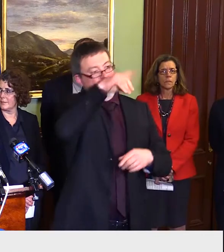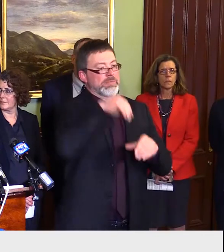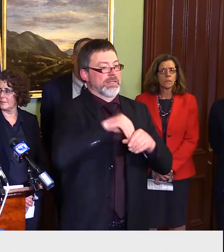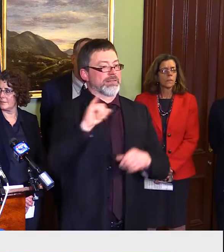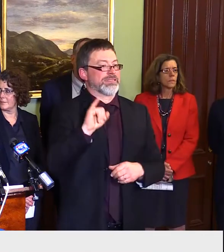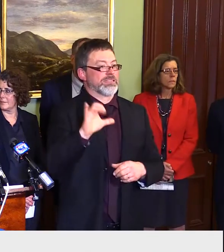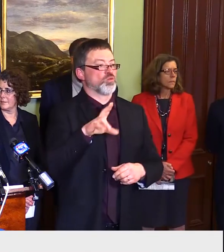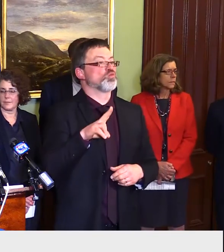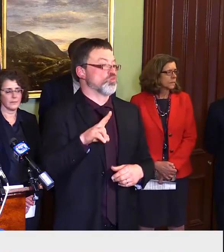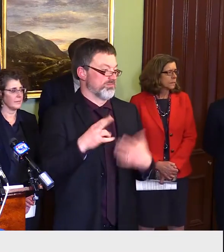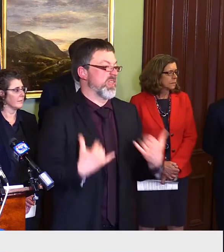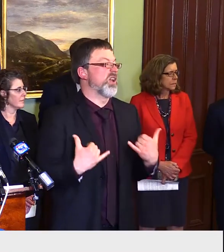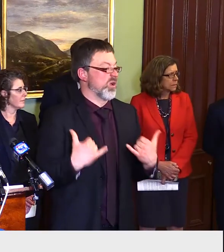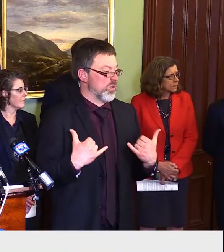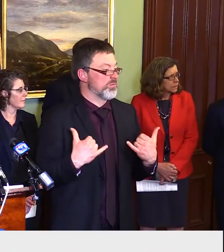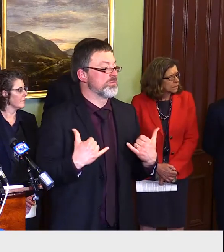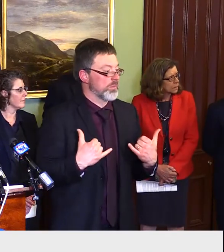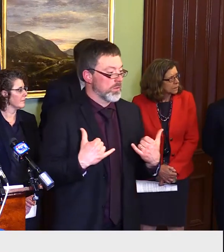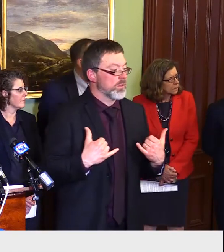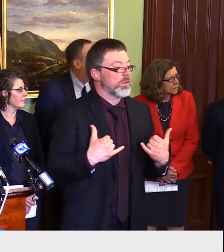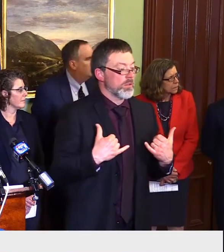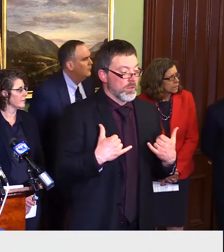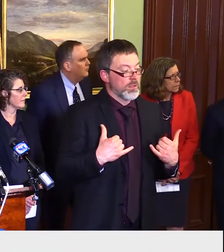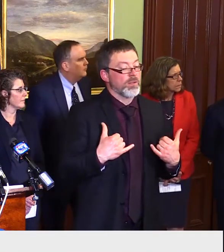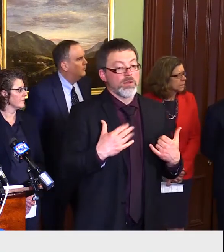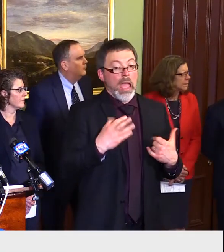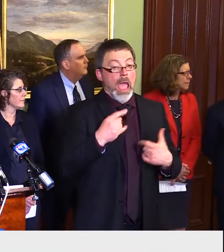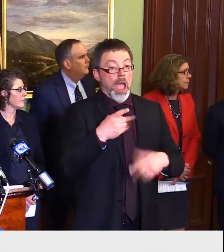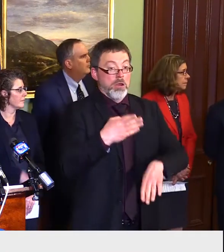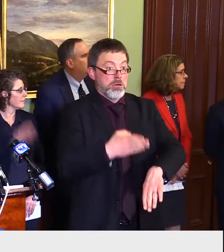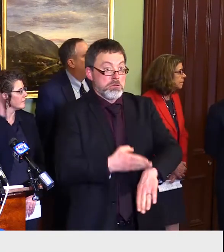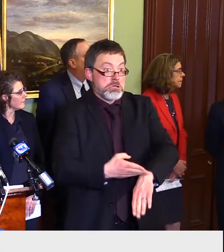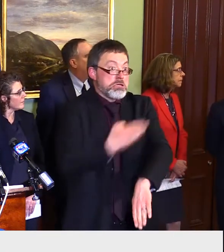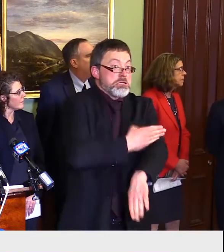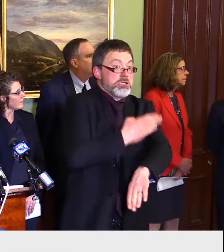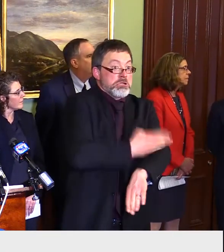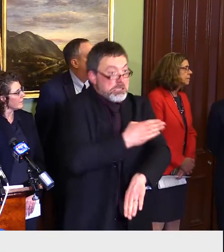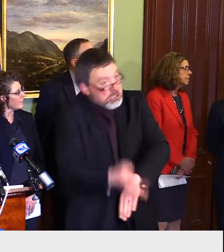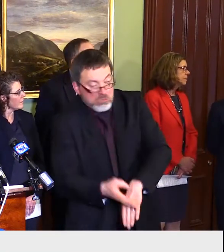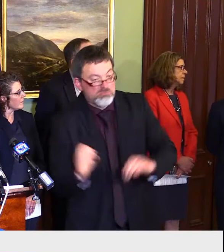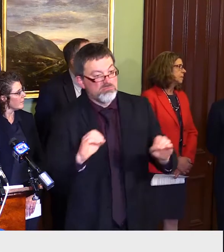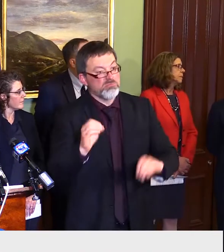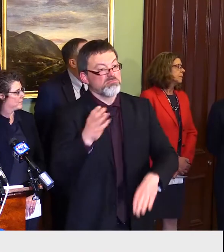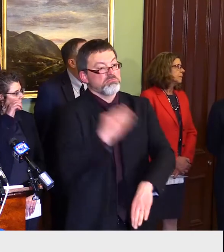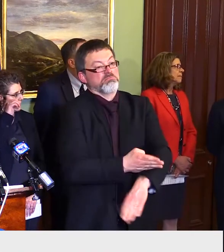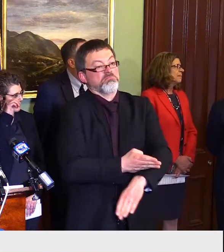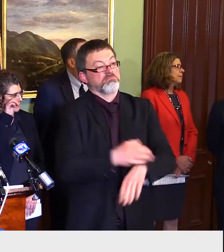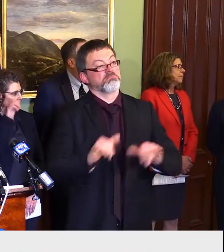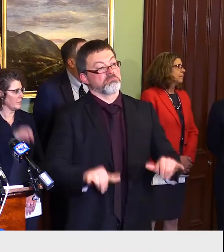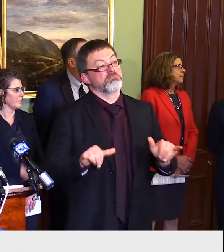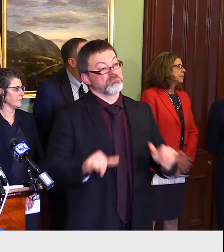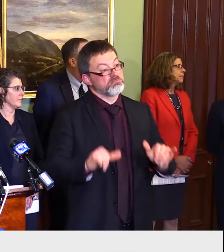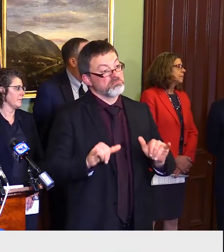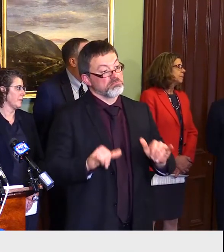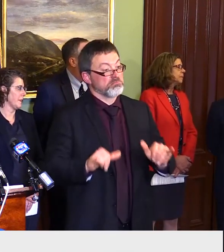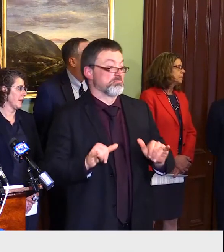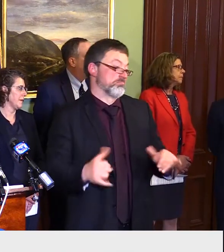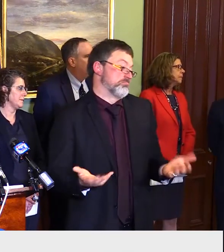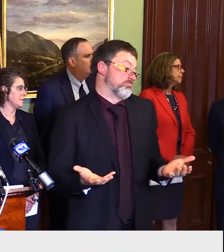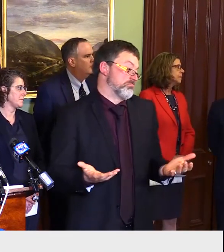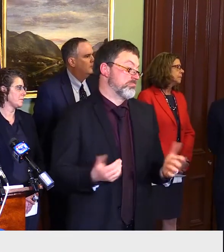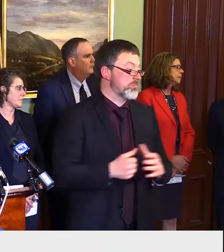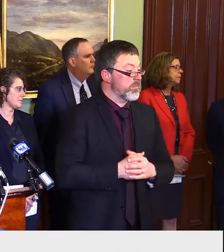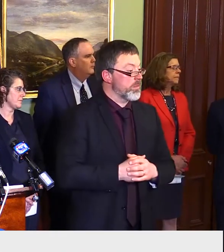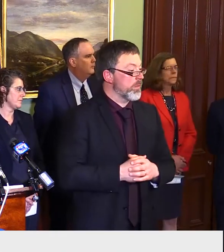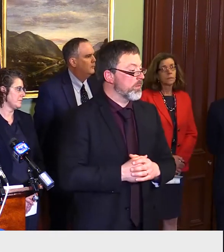change. There have been pictures going around of empty grocery shelves, people buying large quantities of essentials. How much of a concern is